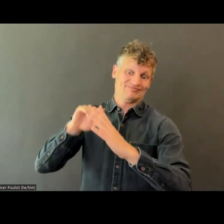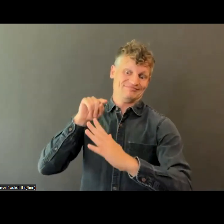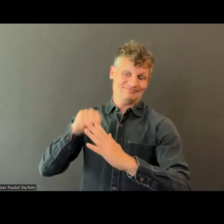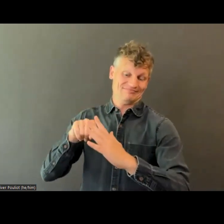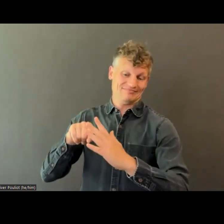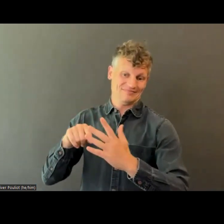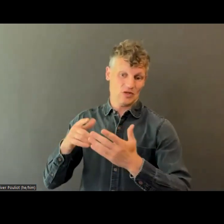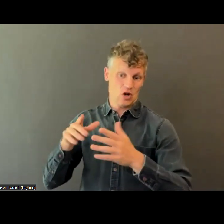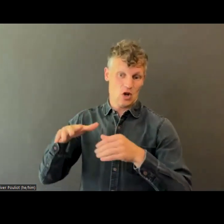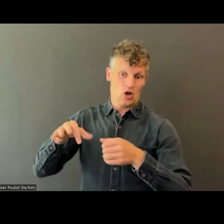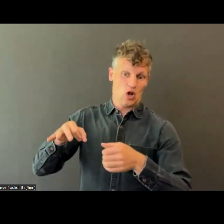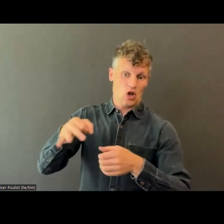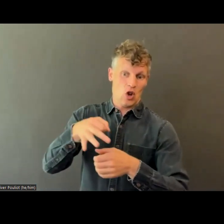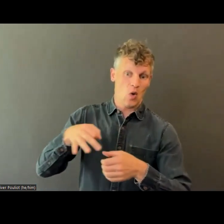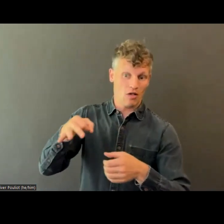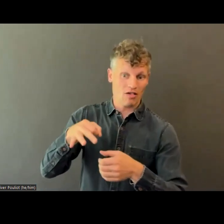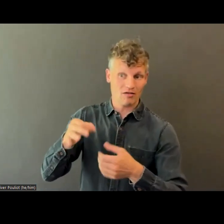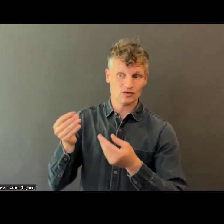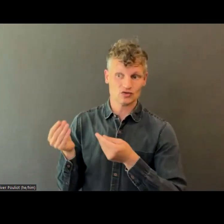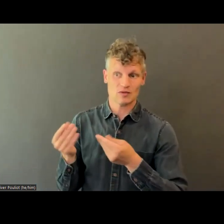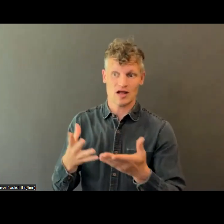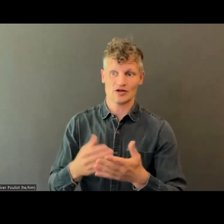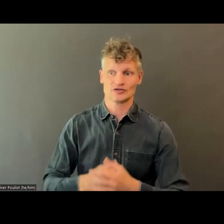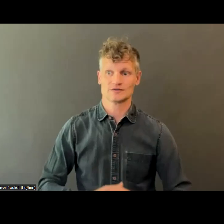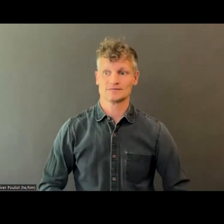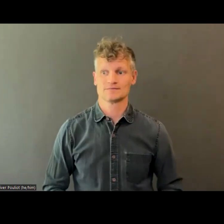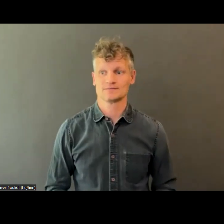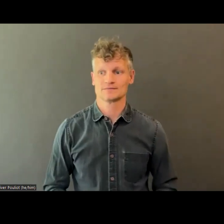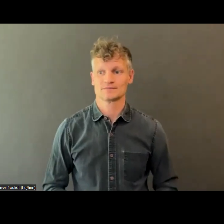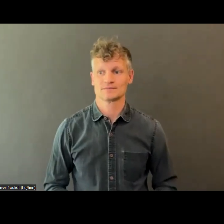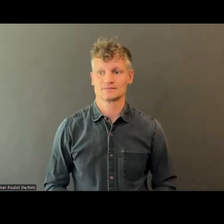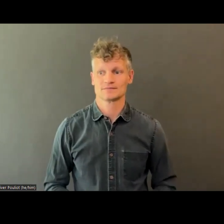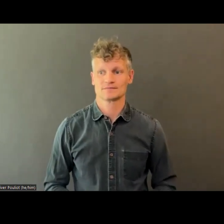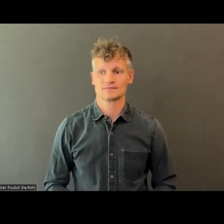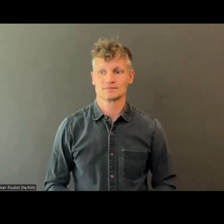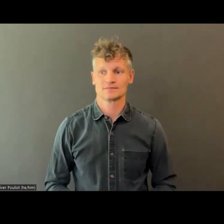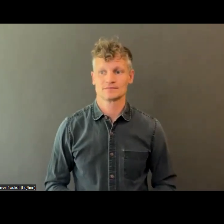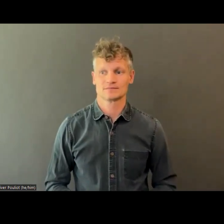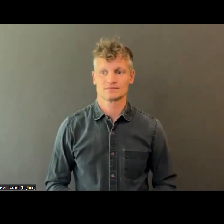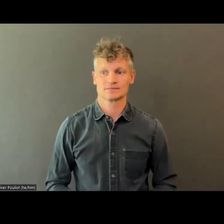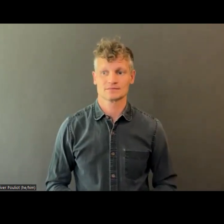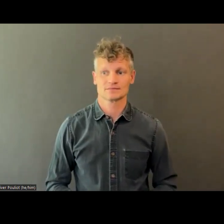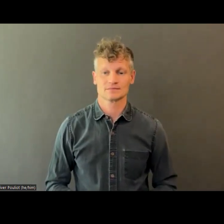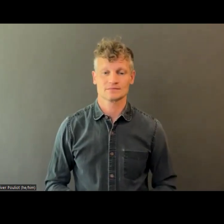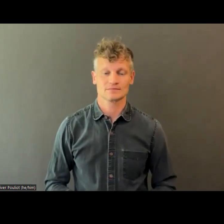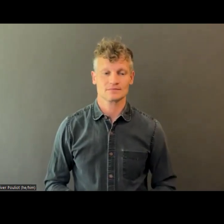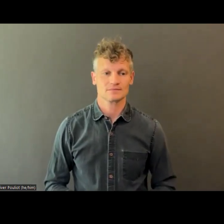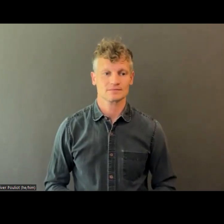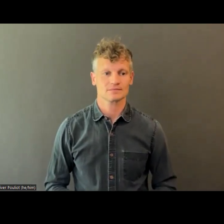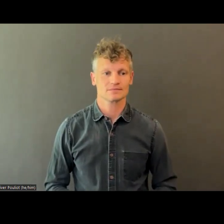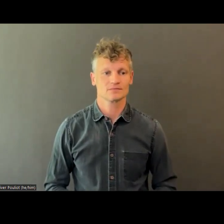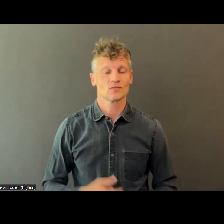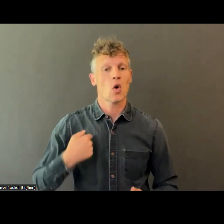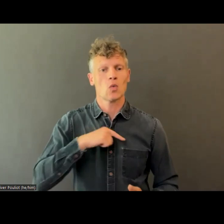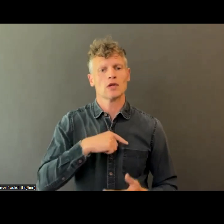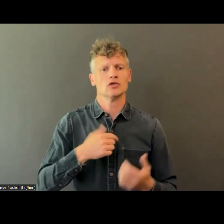within GSK, who then engage with those platforms? So I think catalogs is one very good way in which we do this, but there are many more